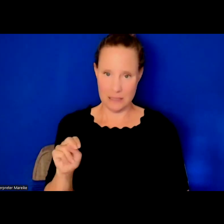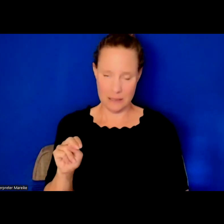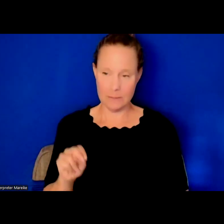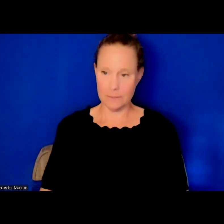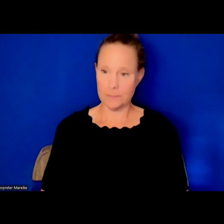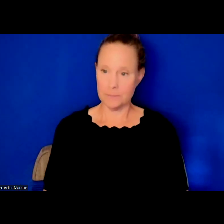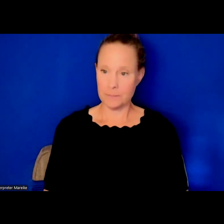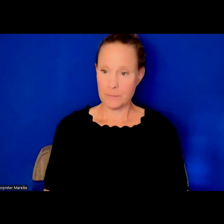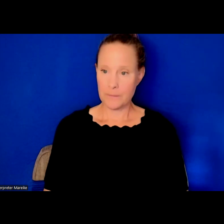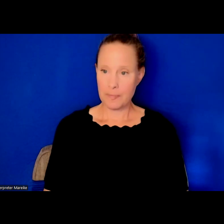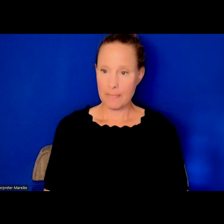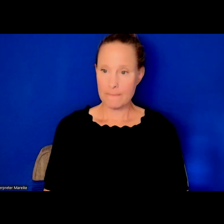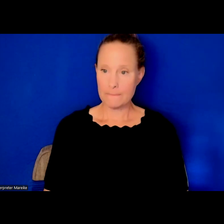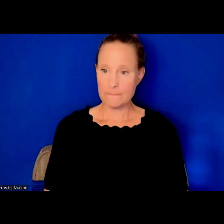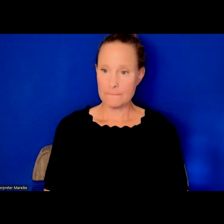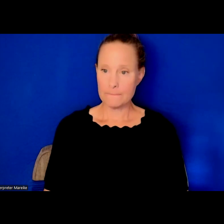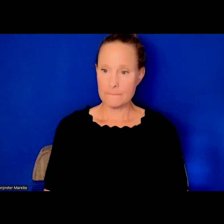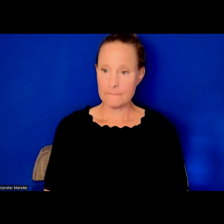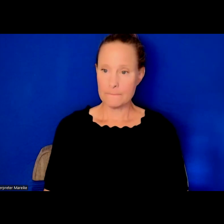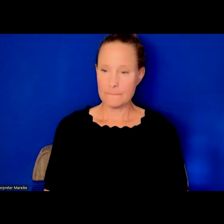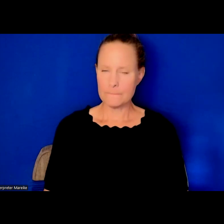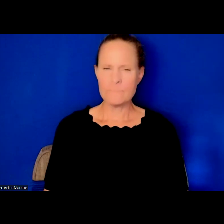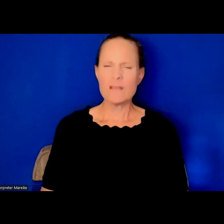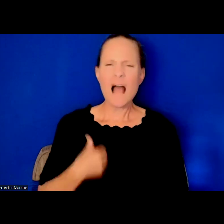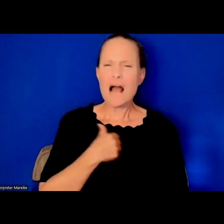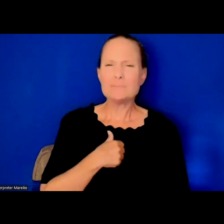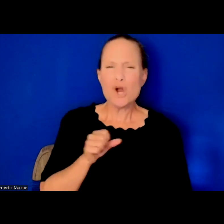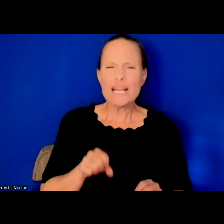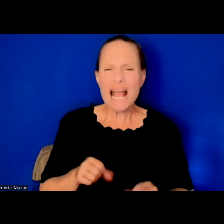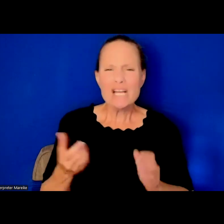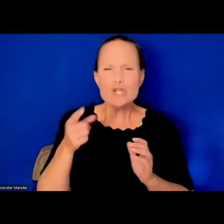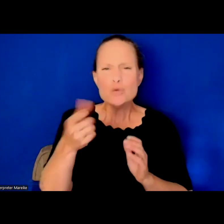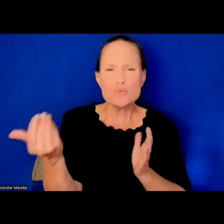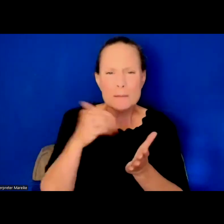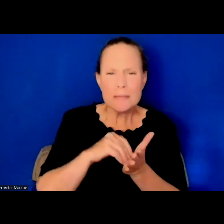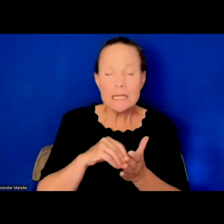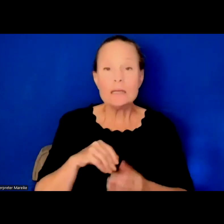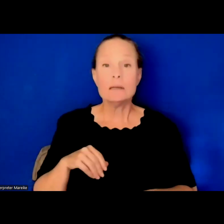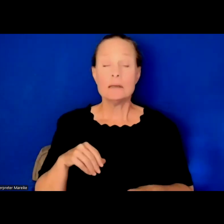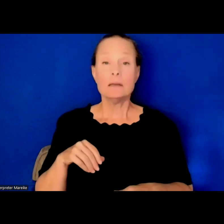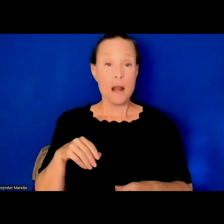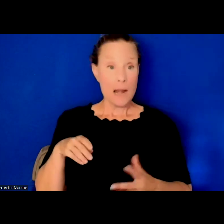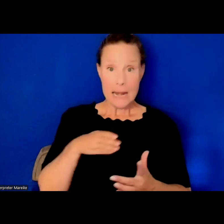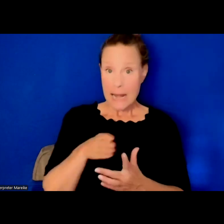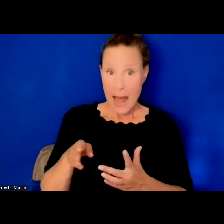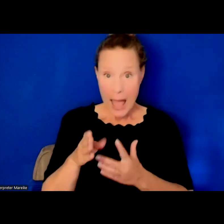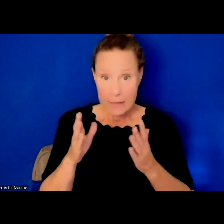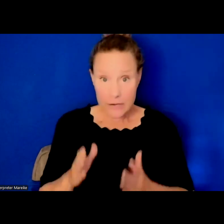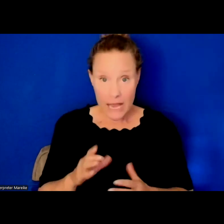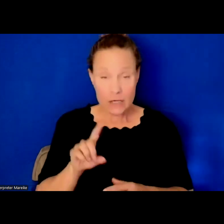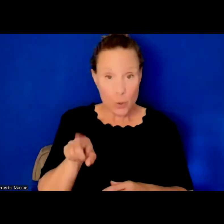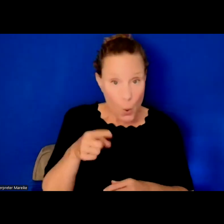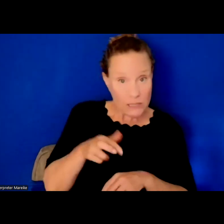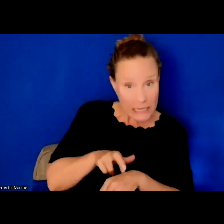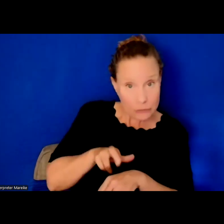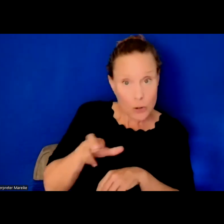Um, Sorry, Valerie, can you say that one more time? No problem. Does the navigator only refer to the